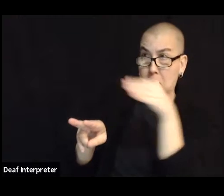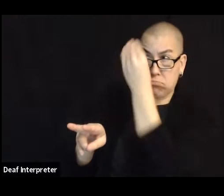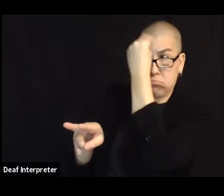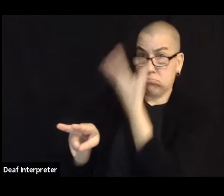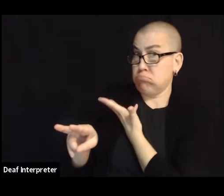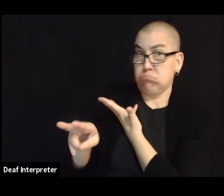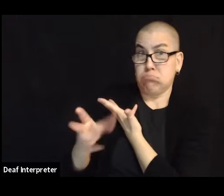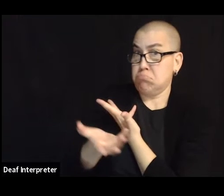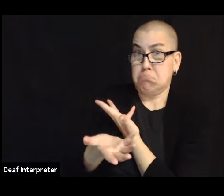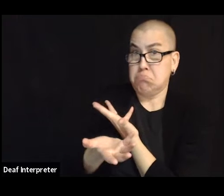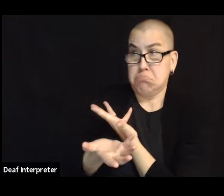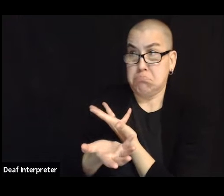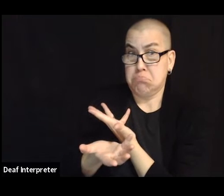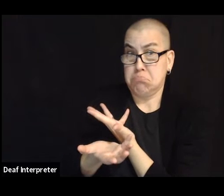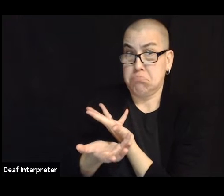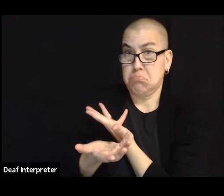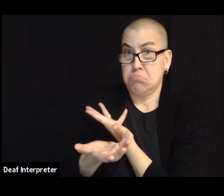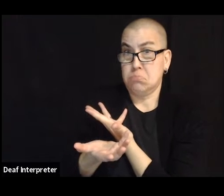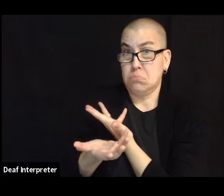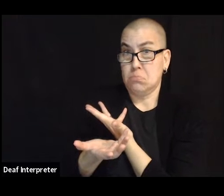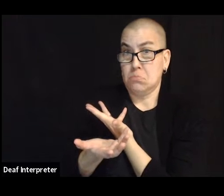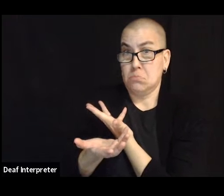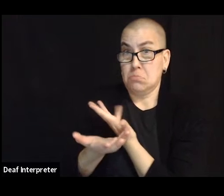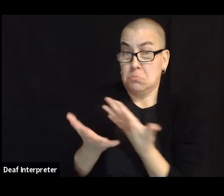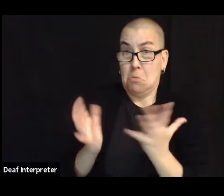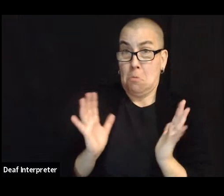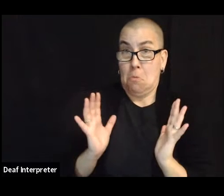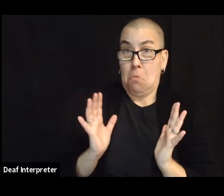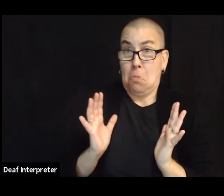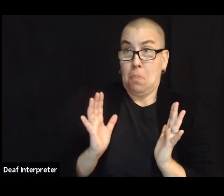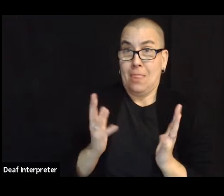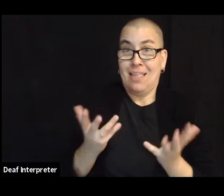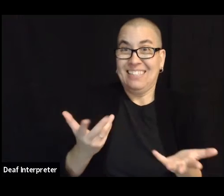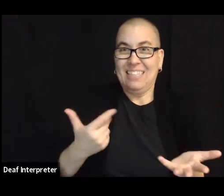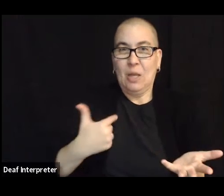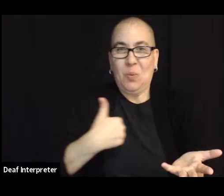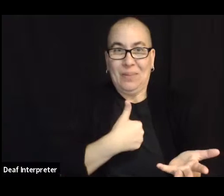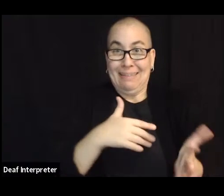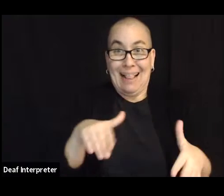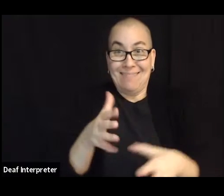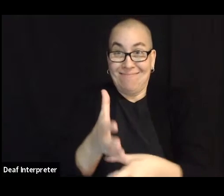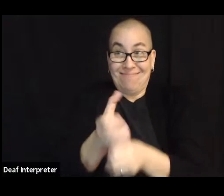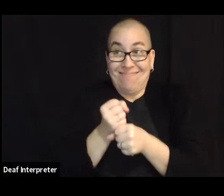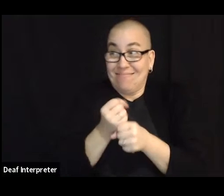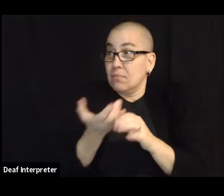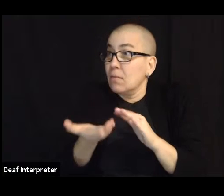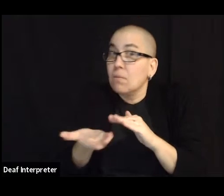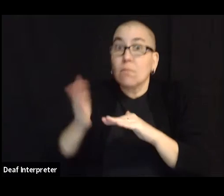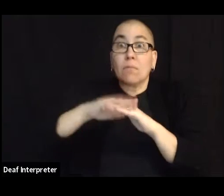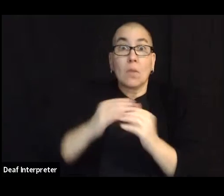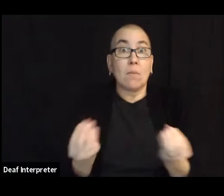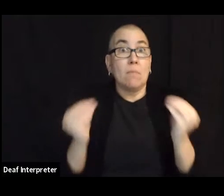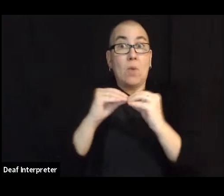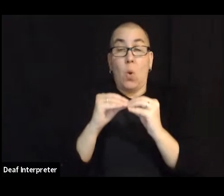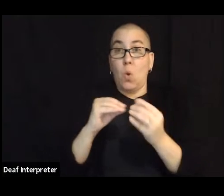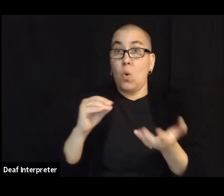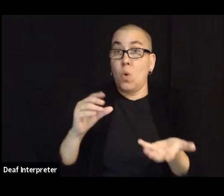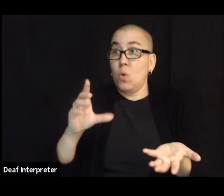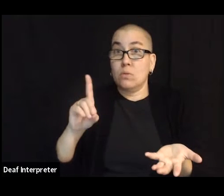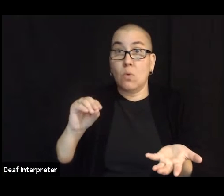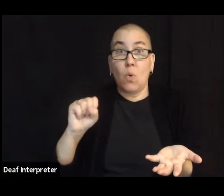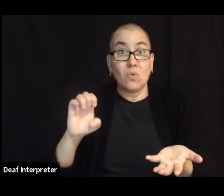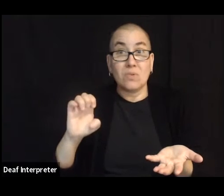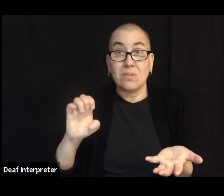but verify. We have not gotten any increased allocation at this point. And if you've been sort of following the